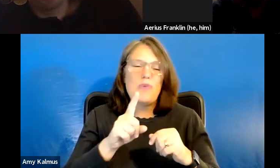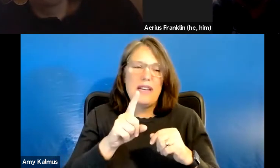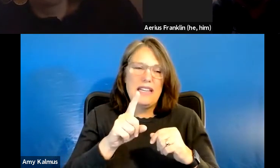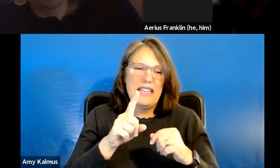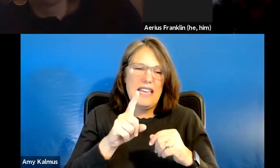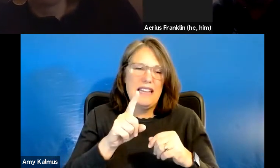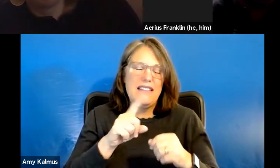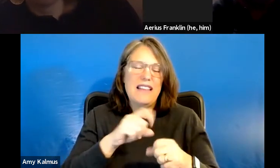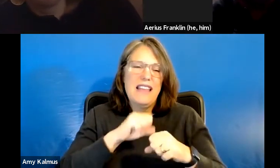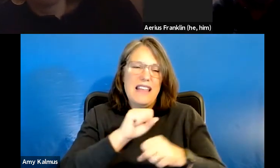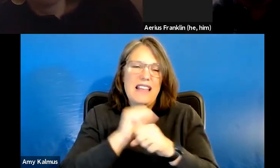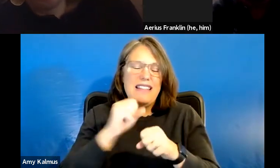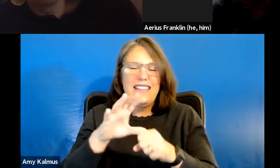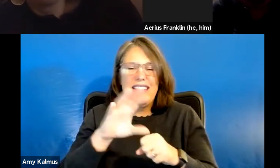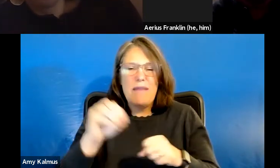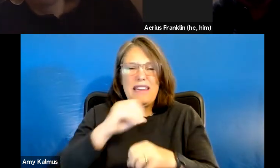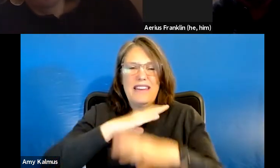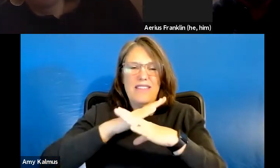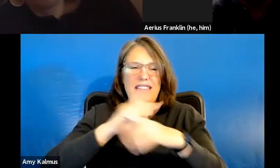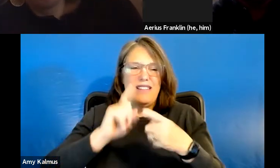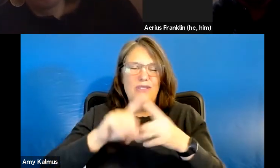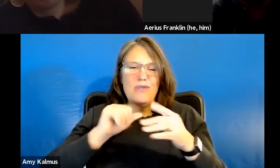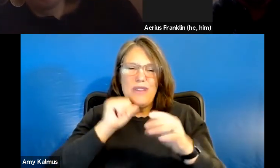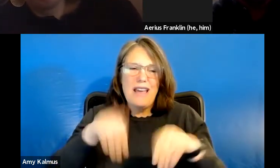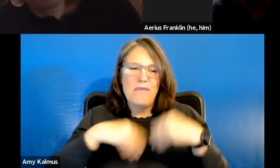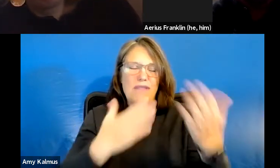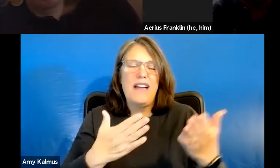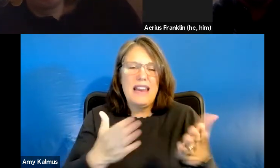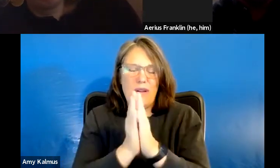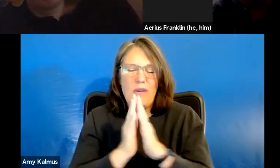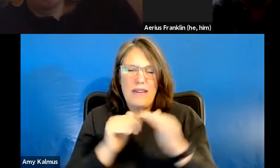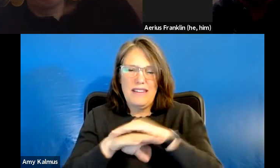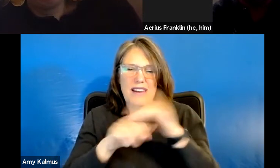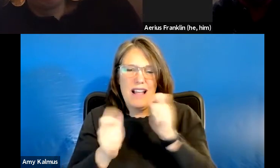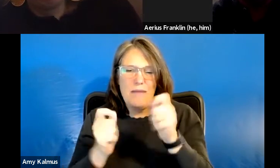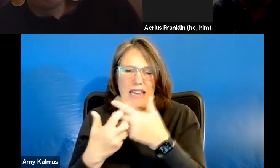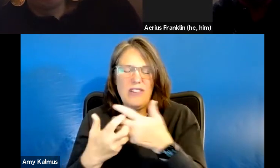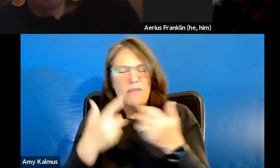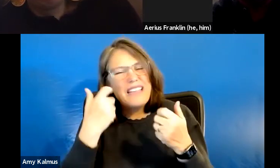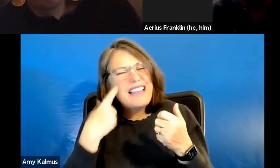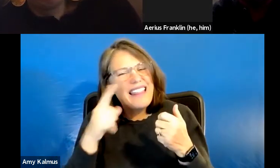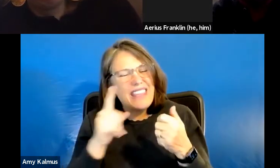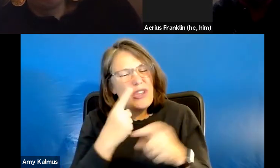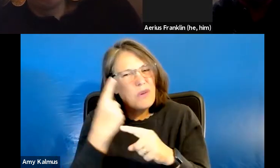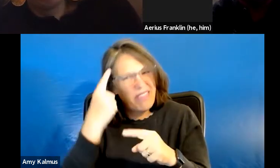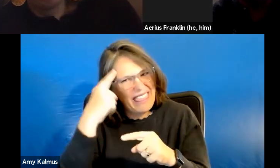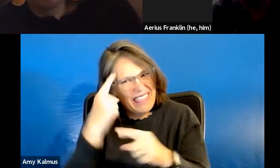the employer defenses to not providing a requested accommodation. I'm going to give that one to you because I think you were thinking the right